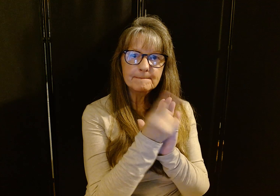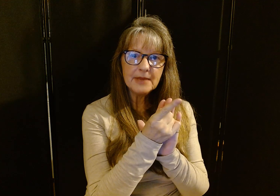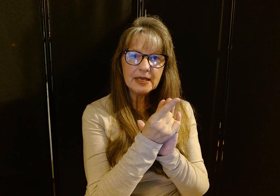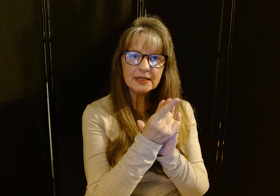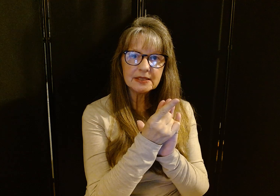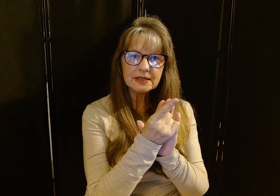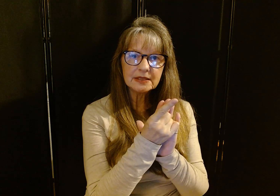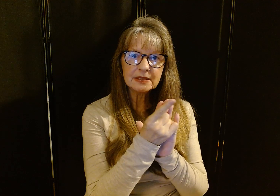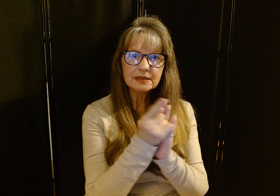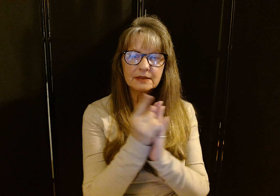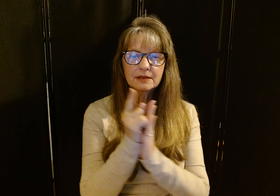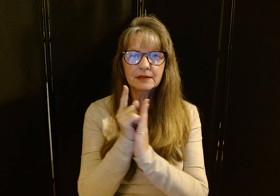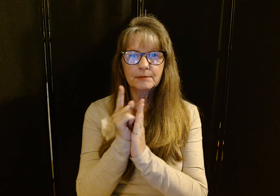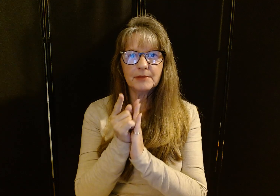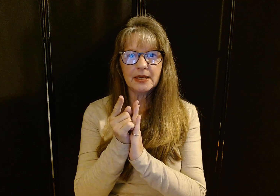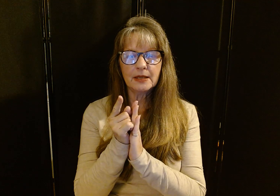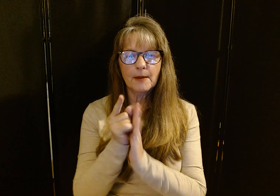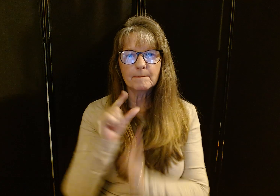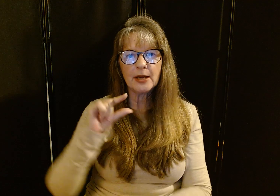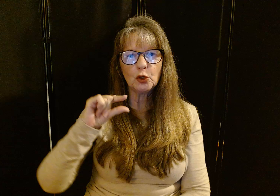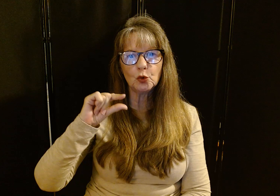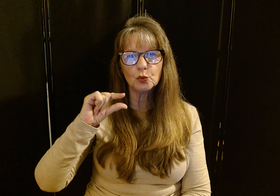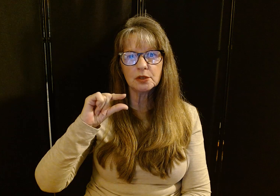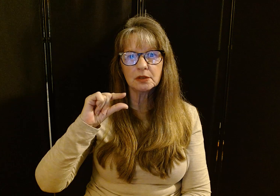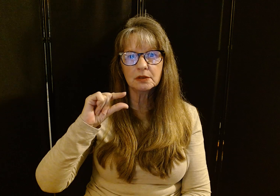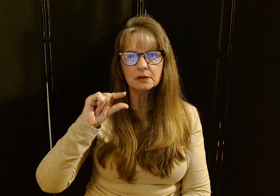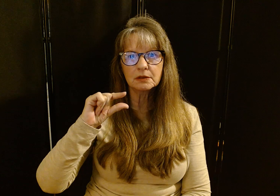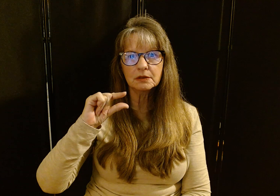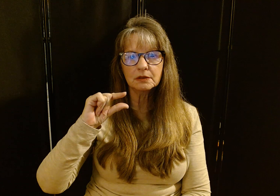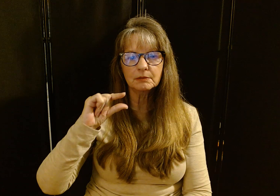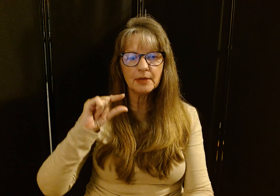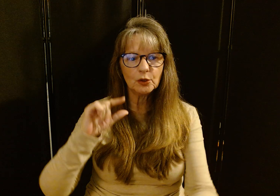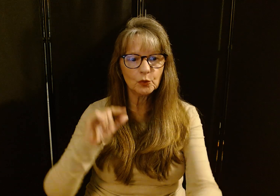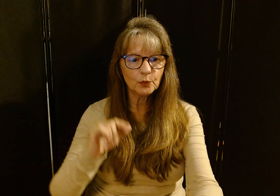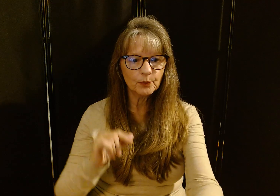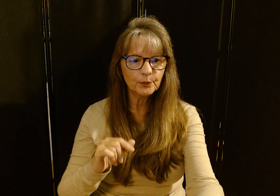minute, minute, minute, minute.